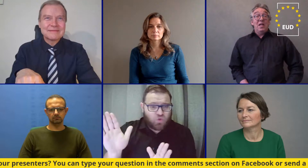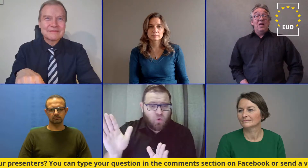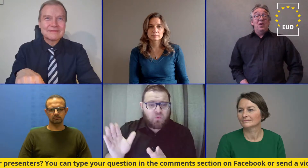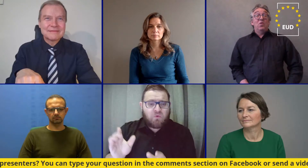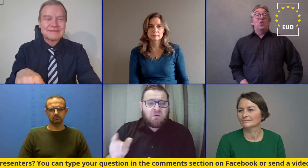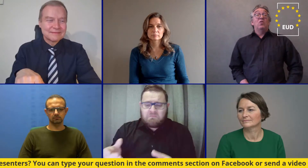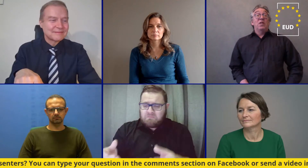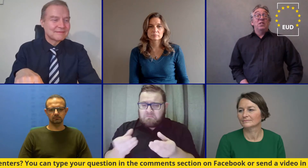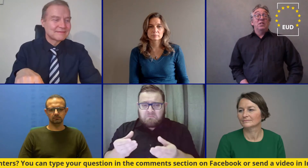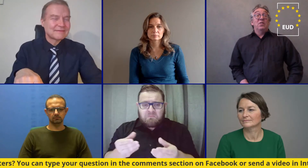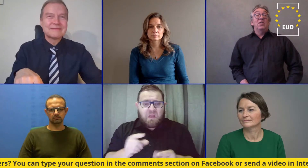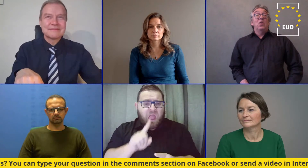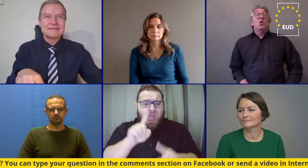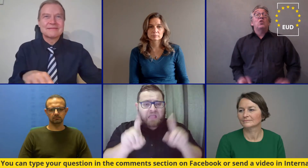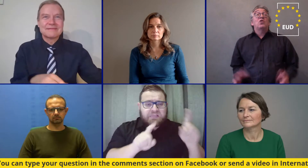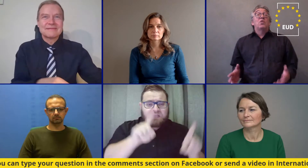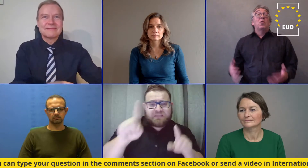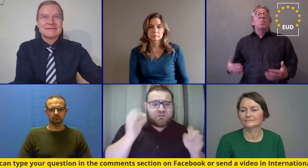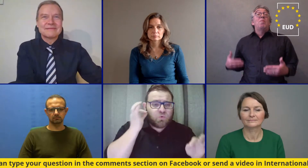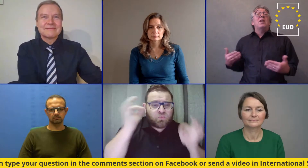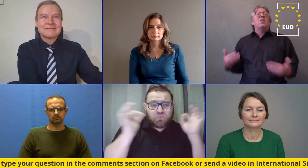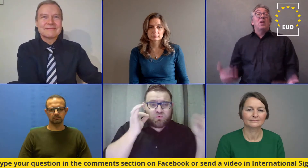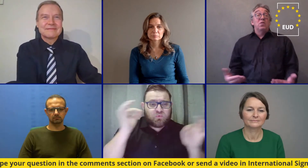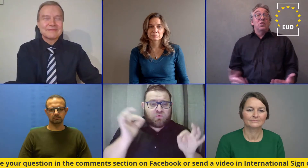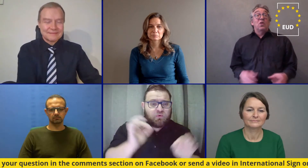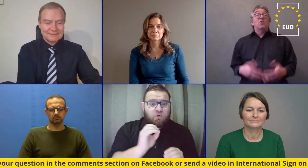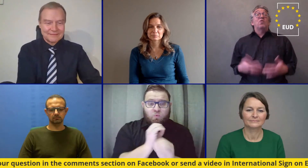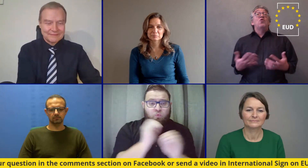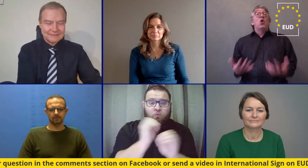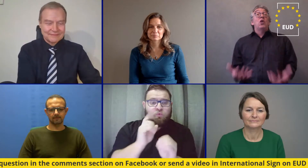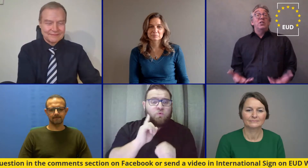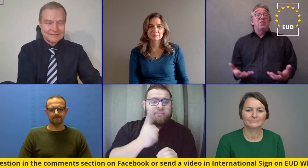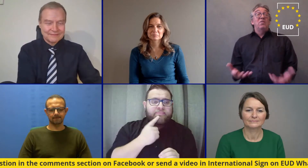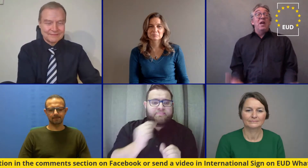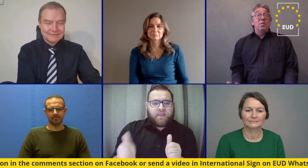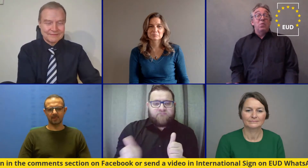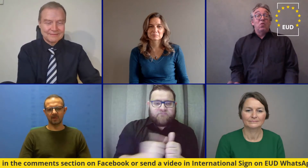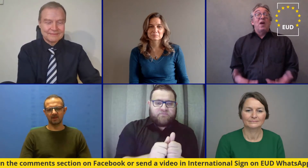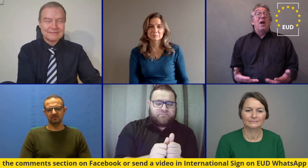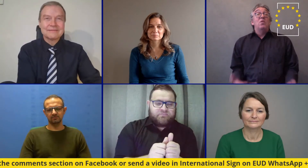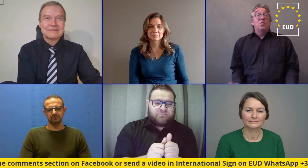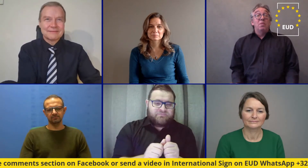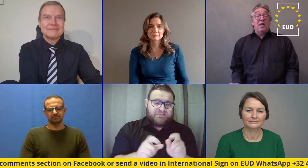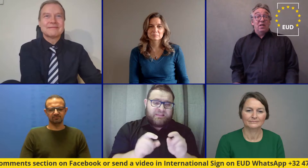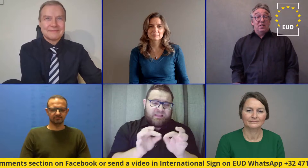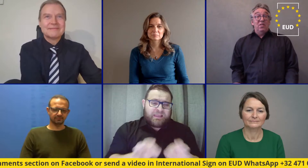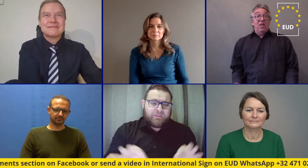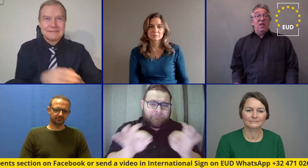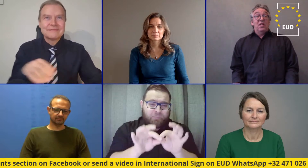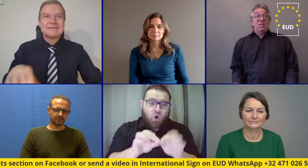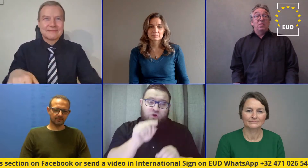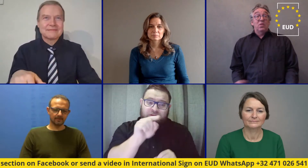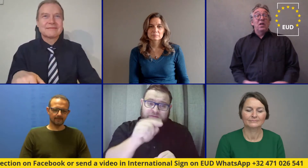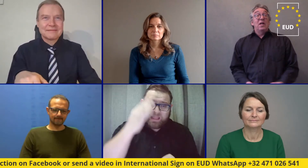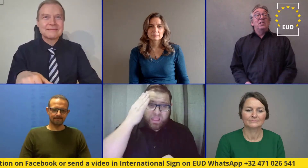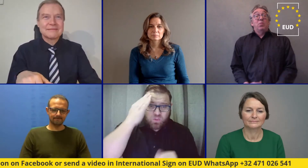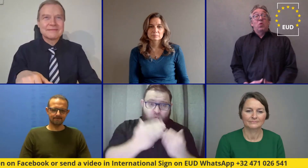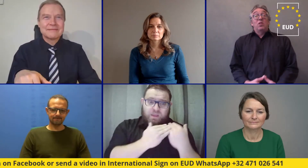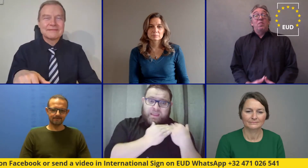EU countries, there is no cultural background, cultural knowledge available of how to make TV accessible. And it's important that deaf people